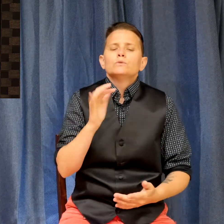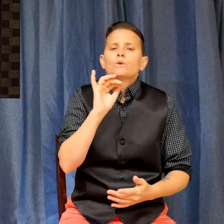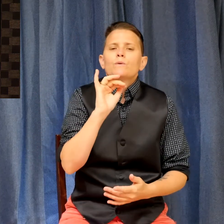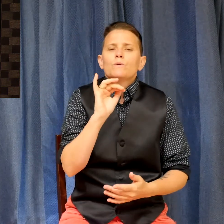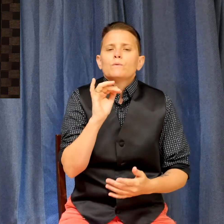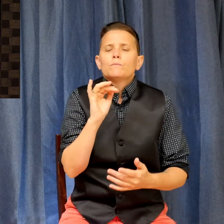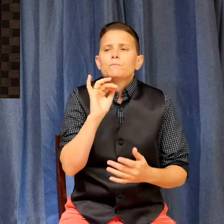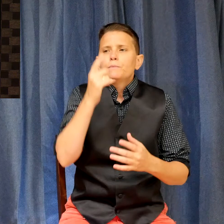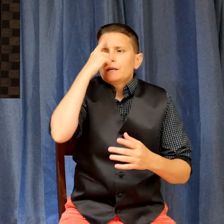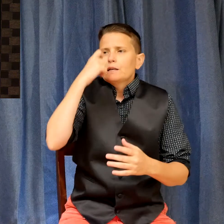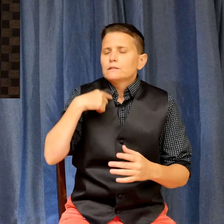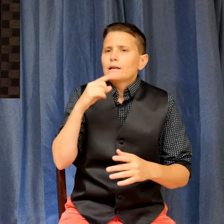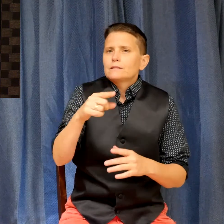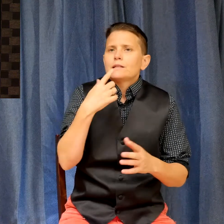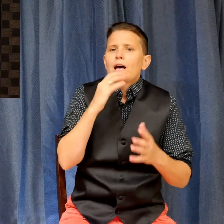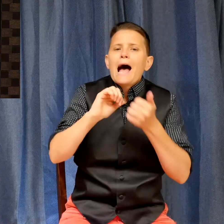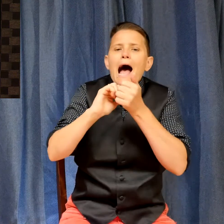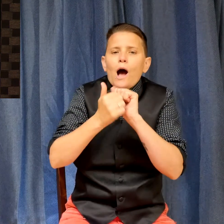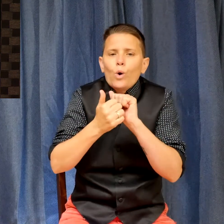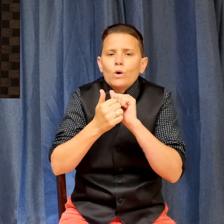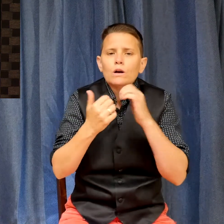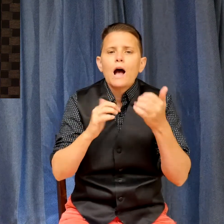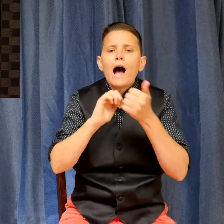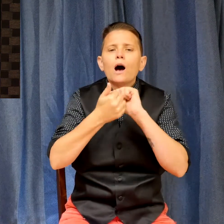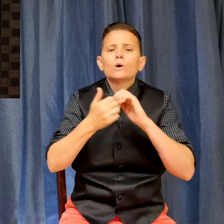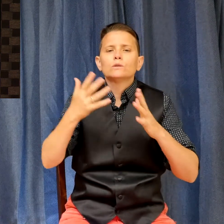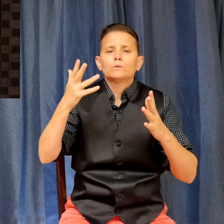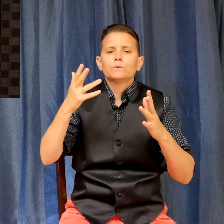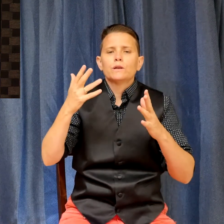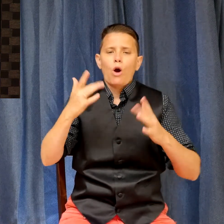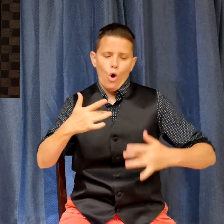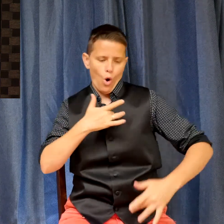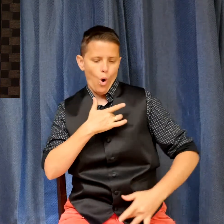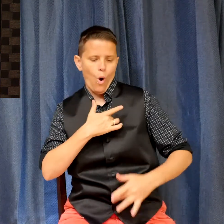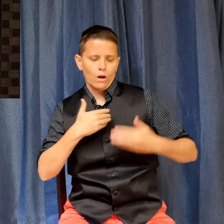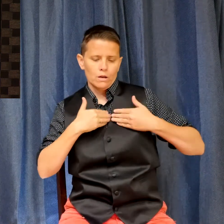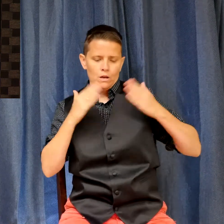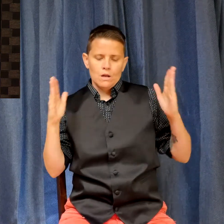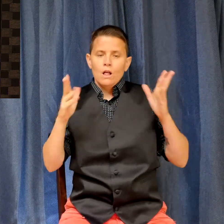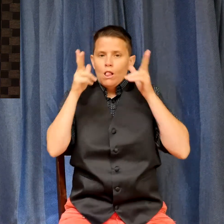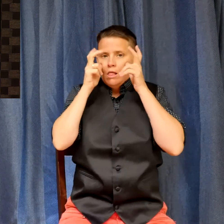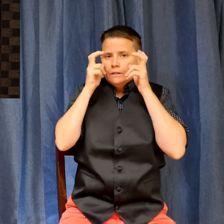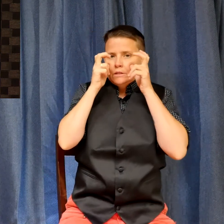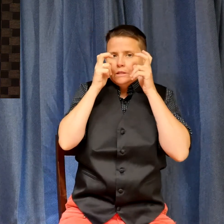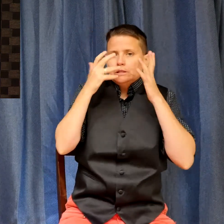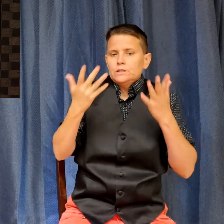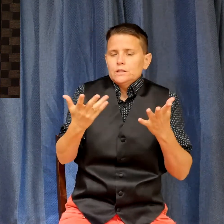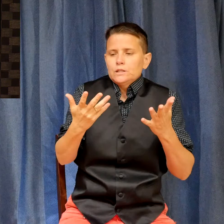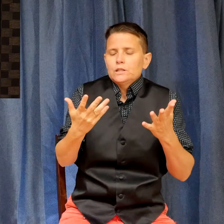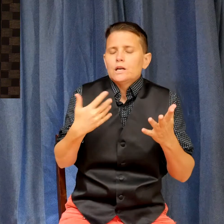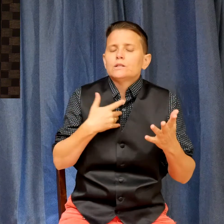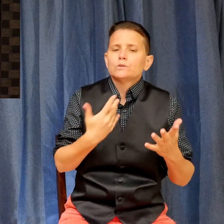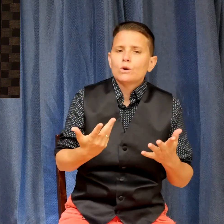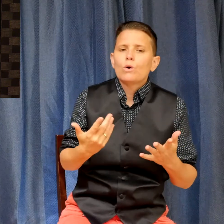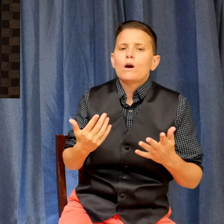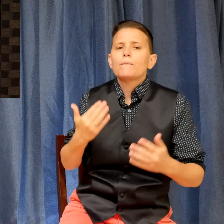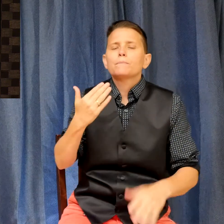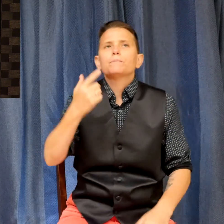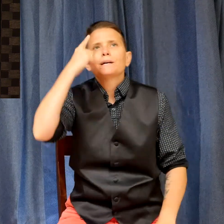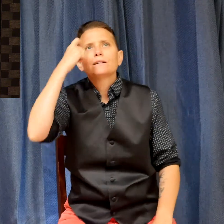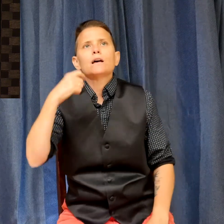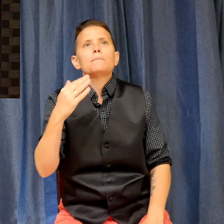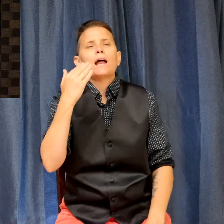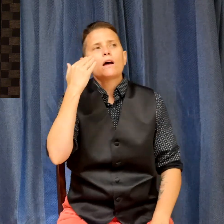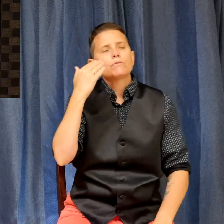key. But at the same time, I know the power of vision. Yeah. And